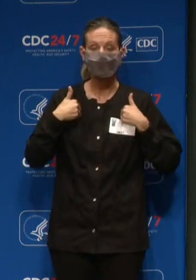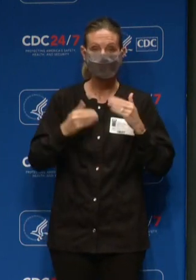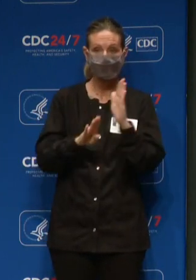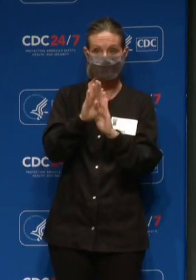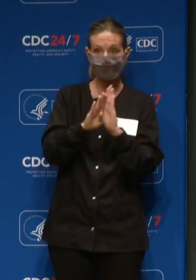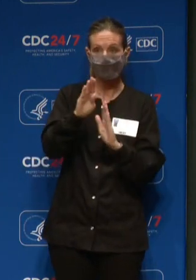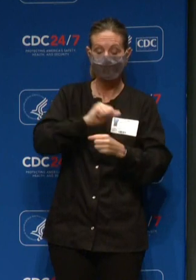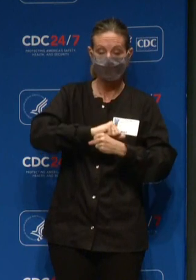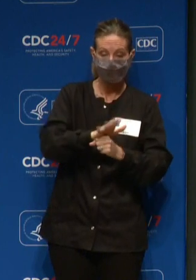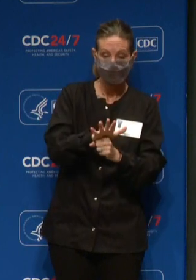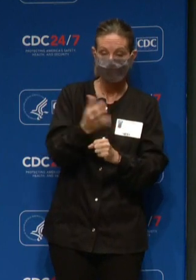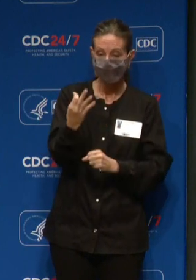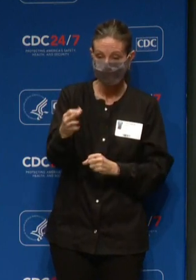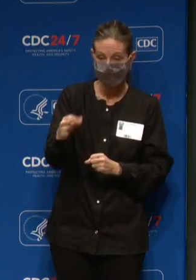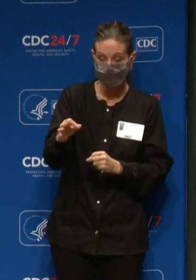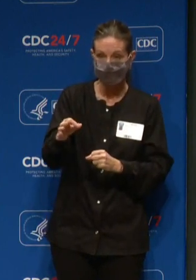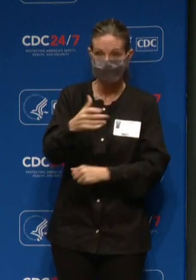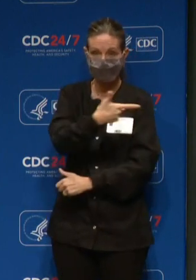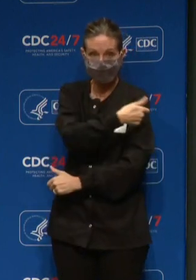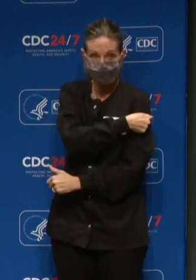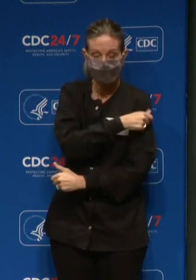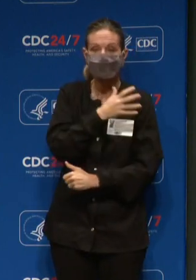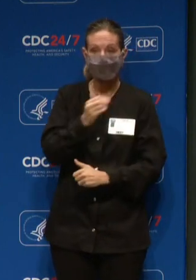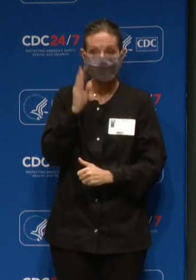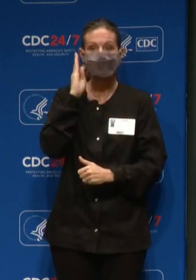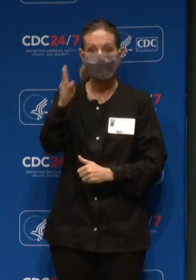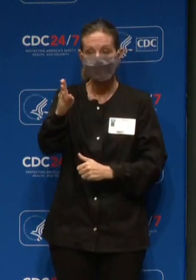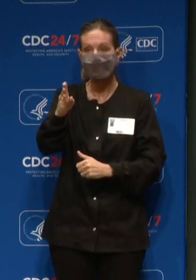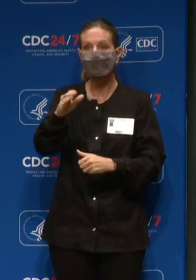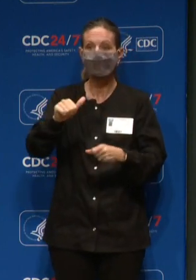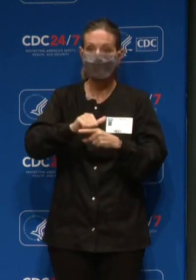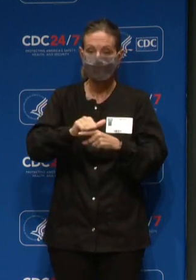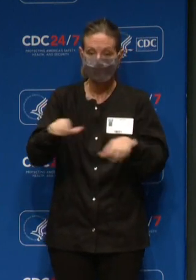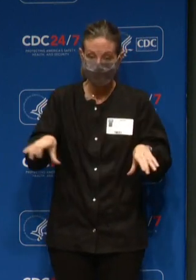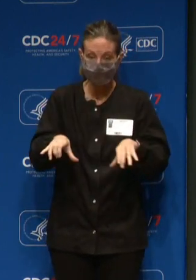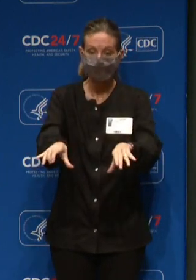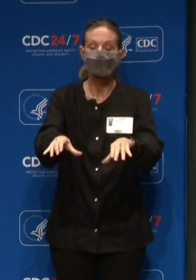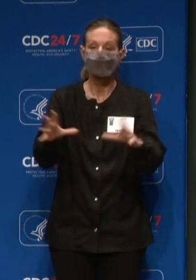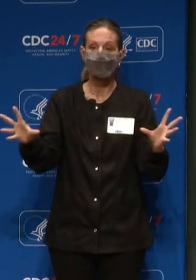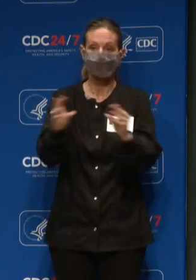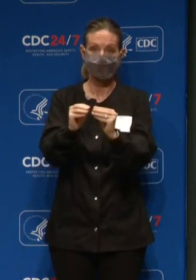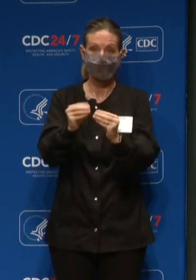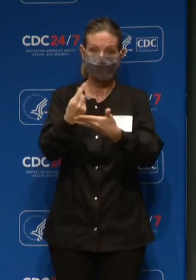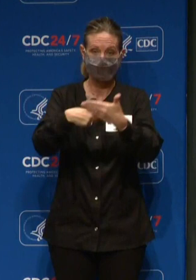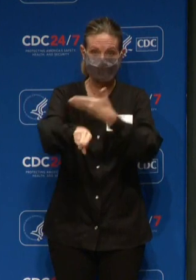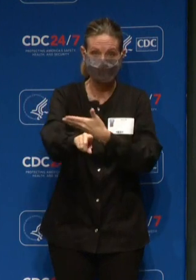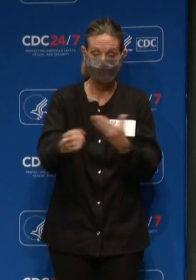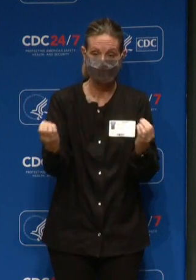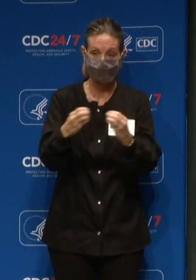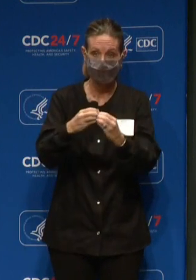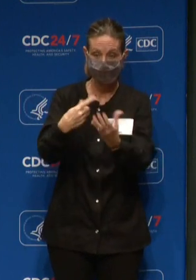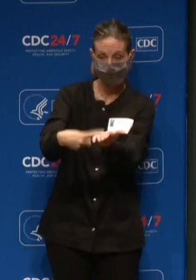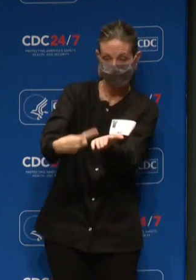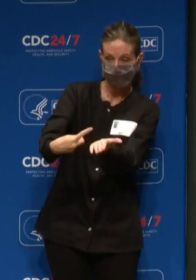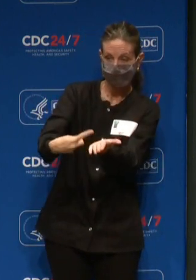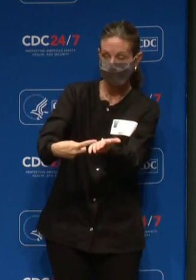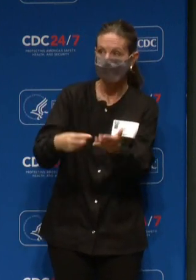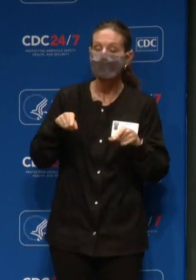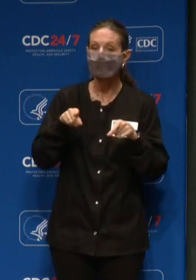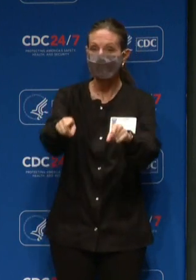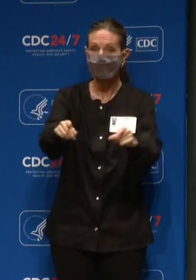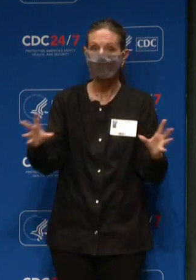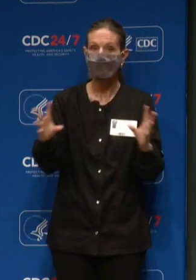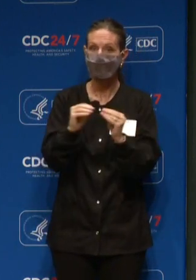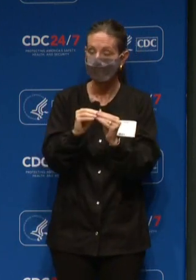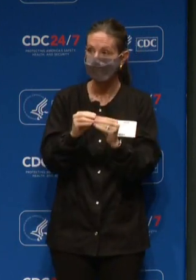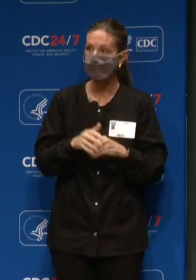next week the Advisory Committee on Immunization Practices will be meeting. Both of these meetings of independent committees will